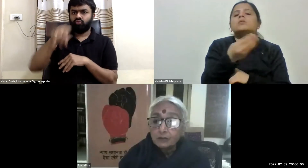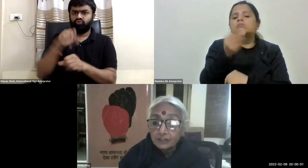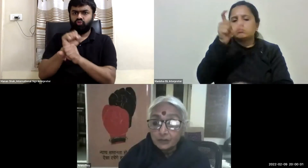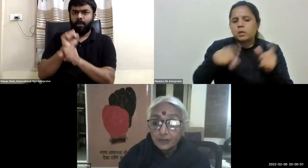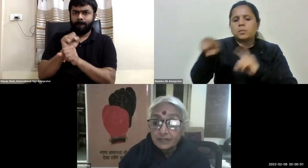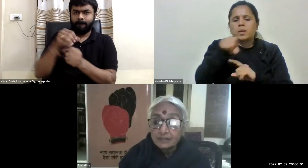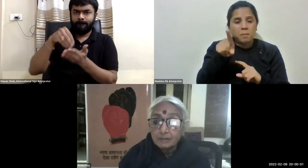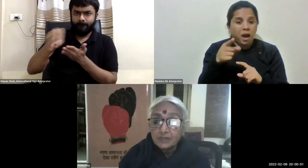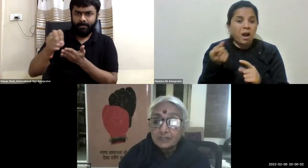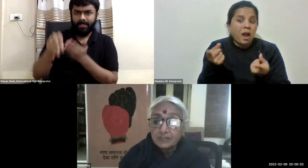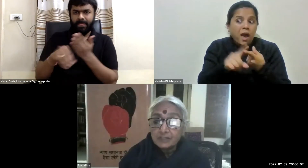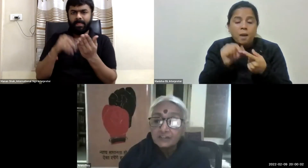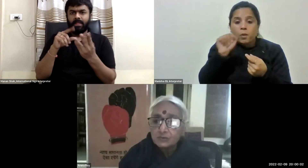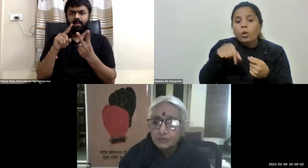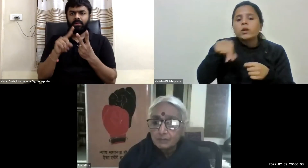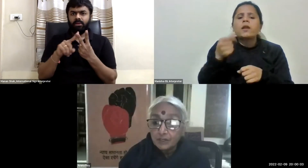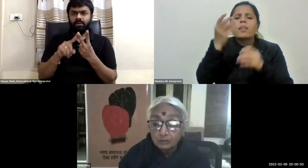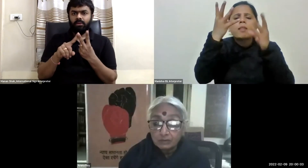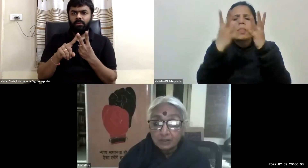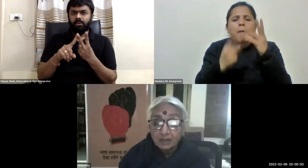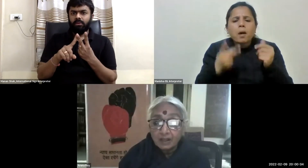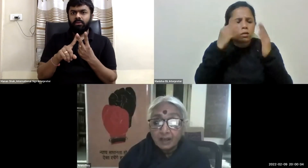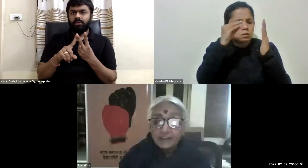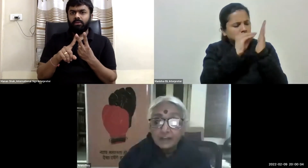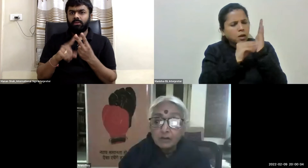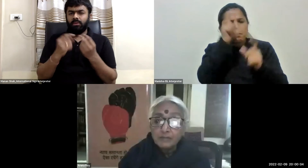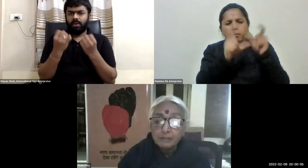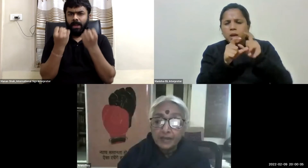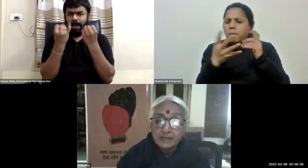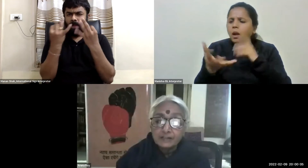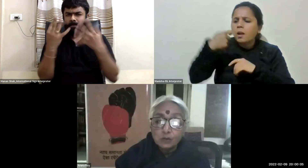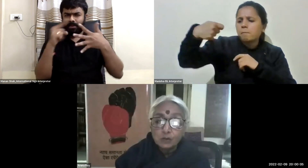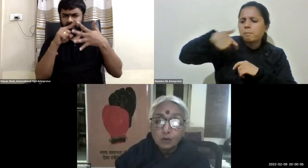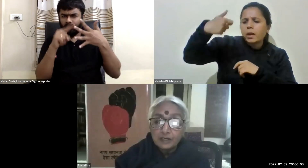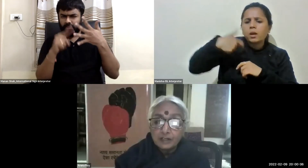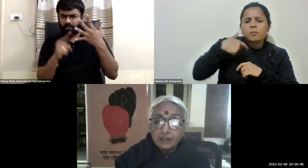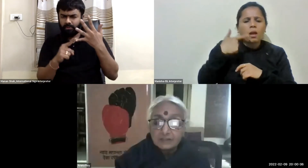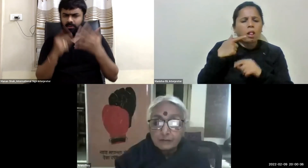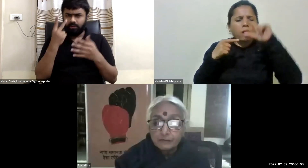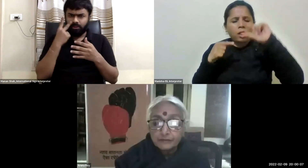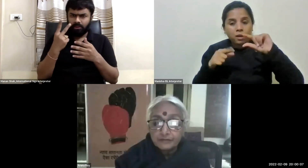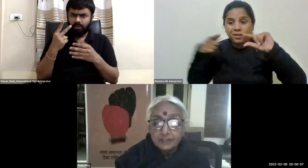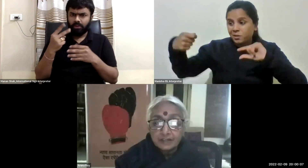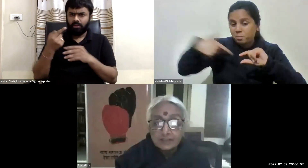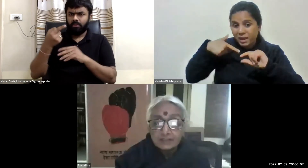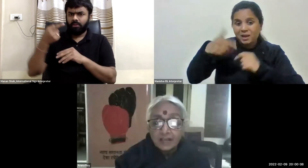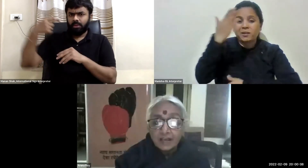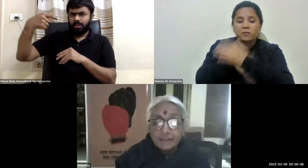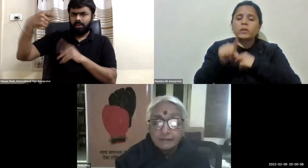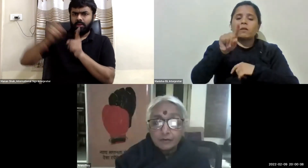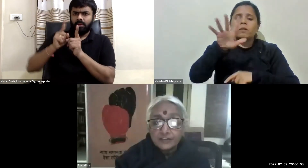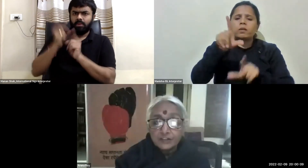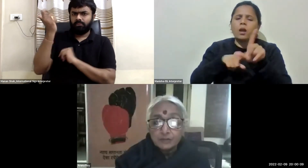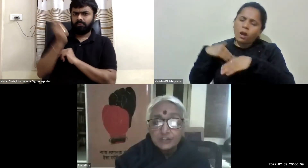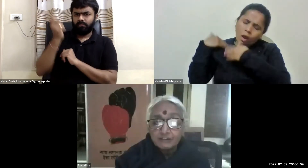a consequence, the numbers covered are extremely low, and the amount being paid has nominally been the same for 15 years